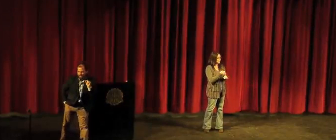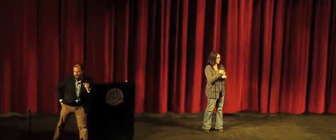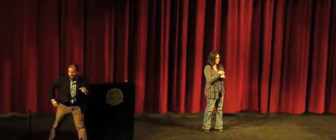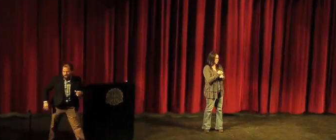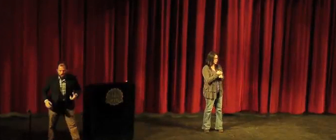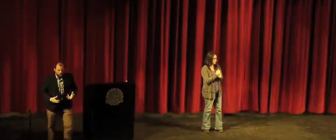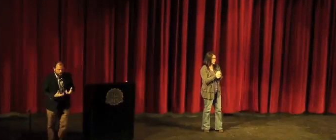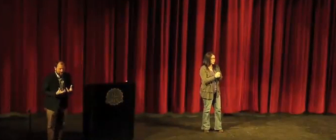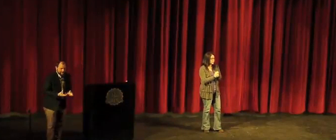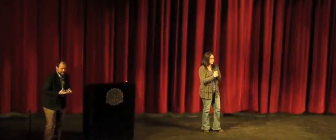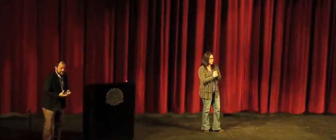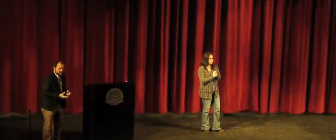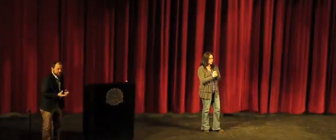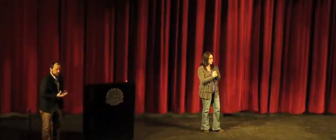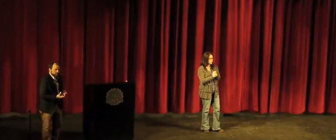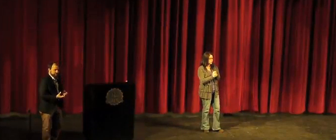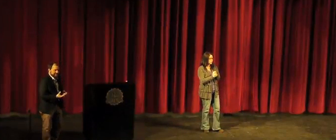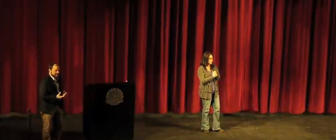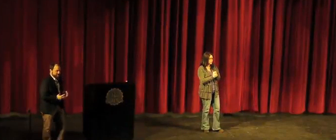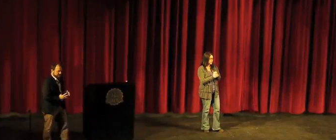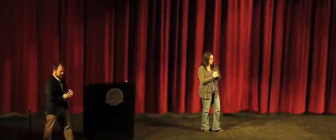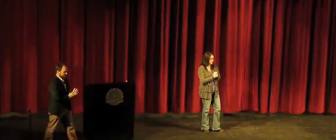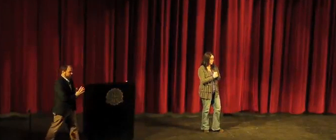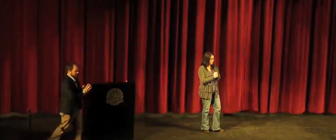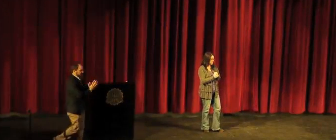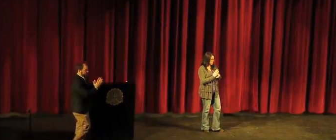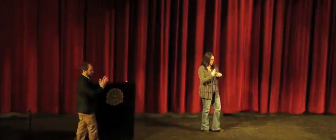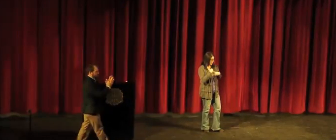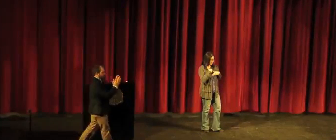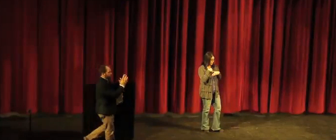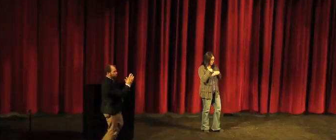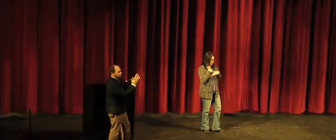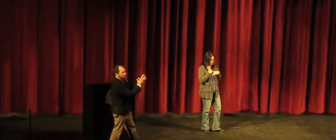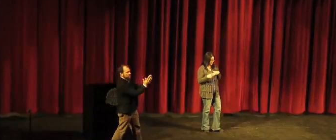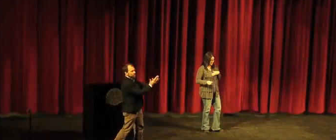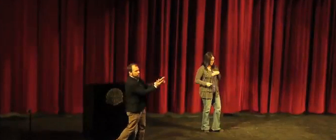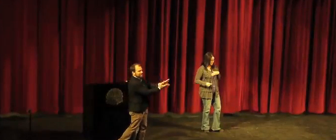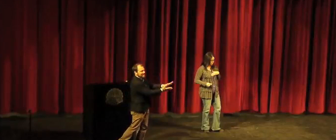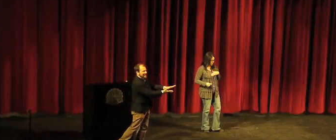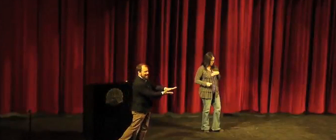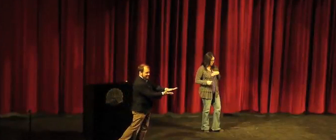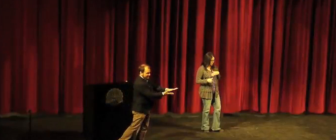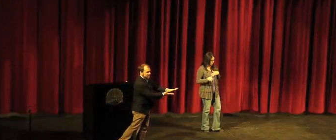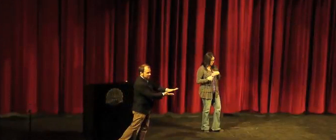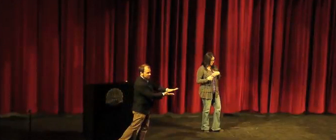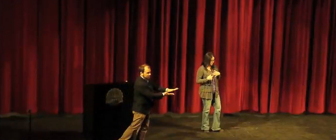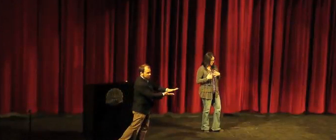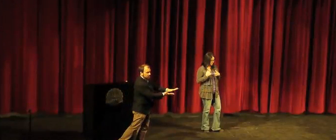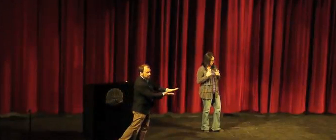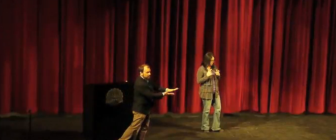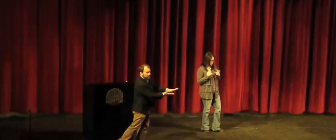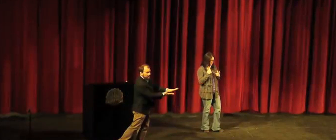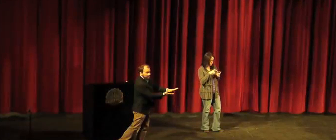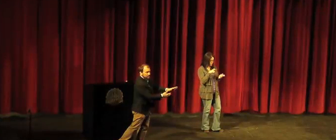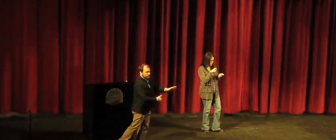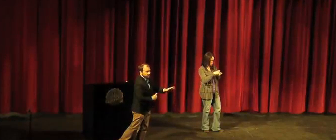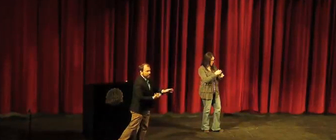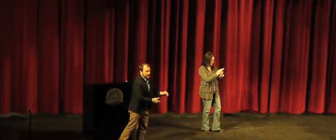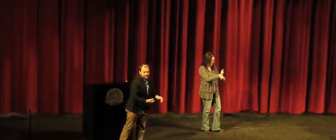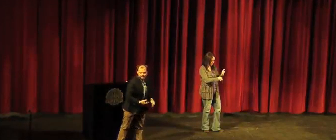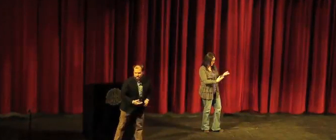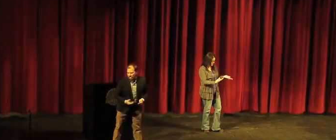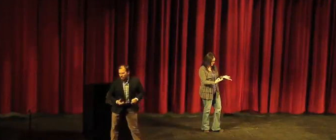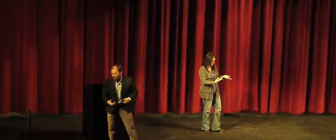Habits are internal dispositions to a certain end, okay?